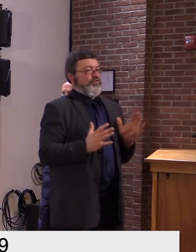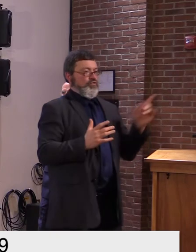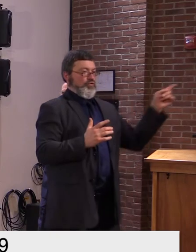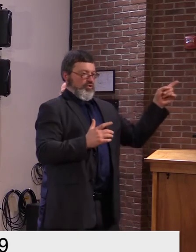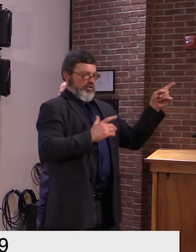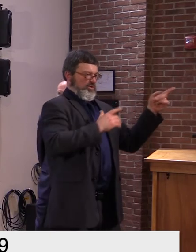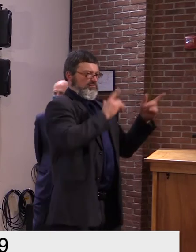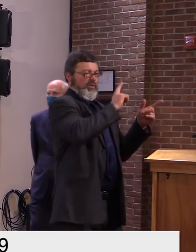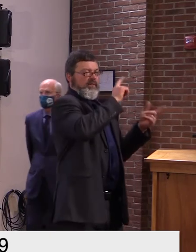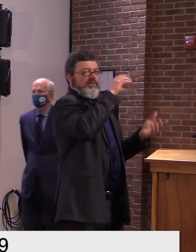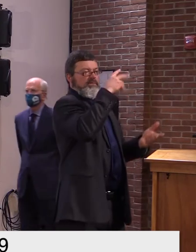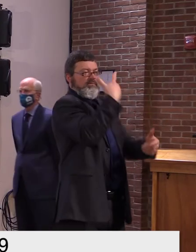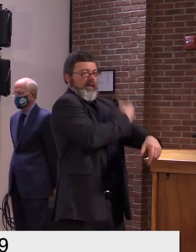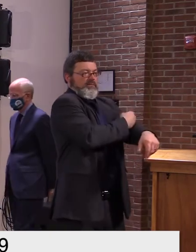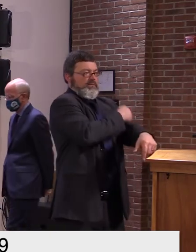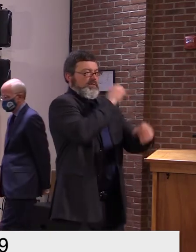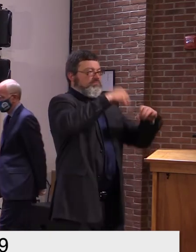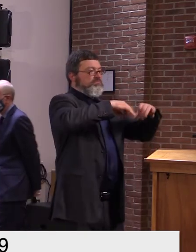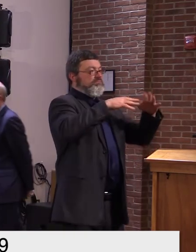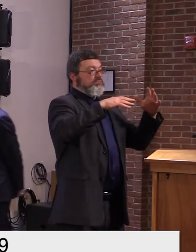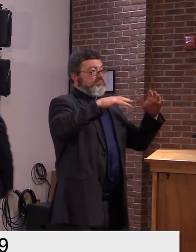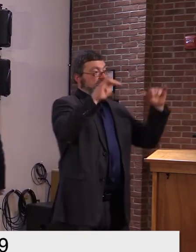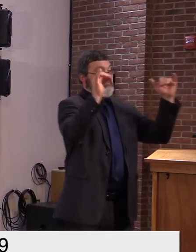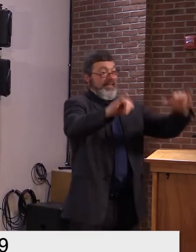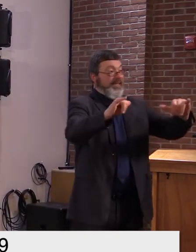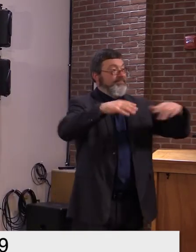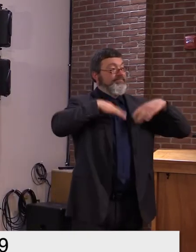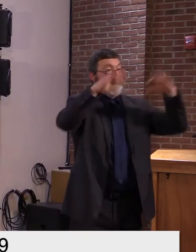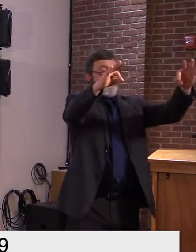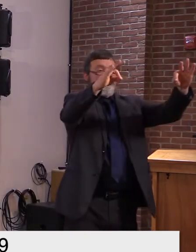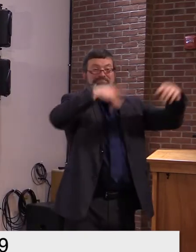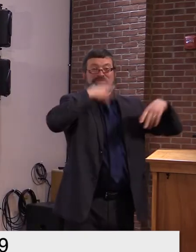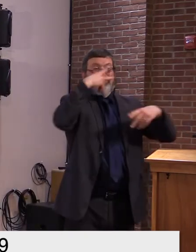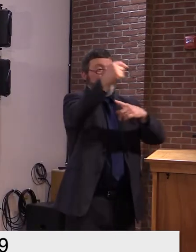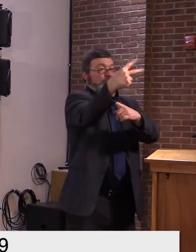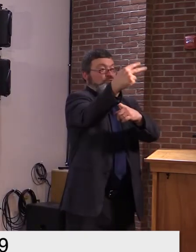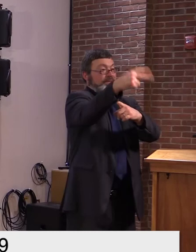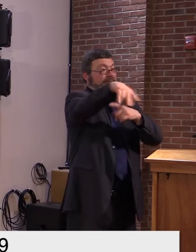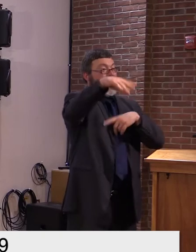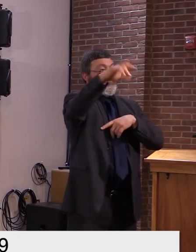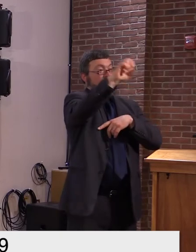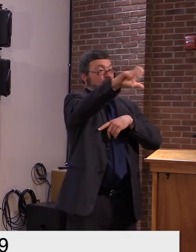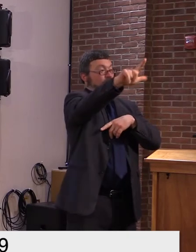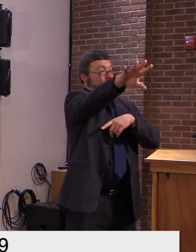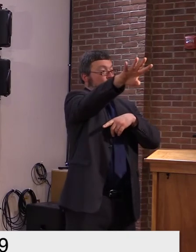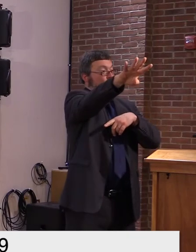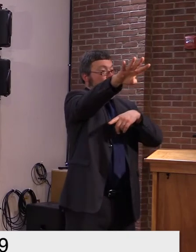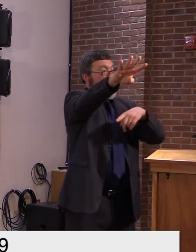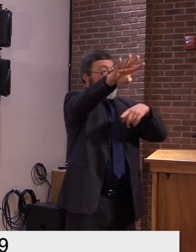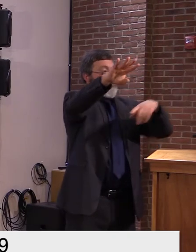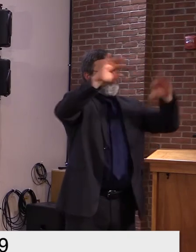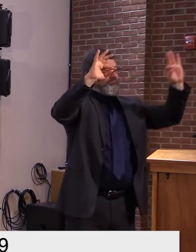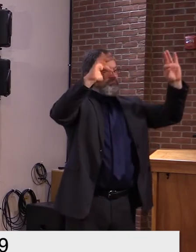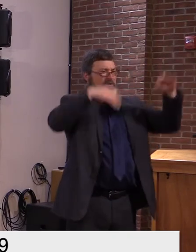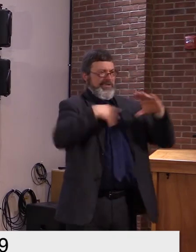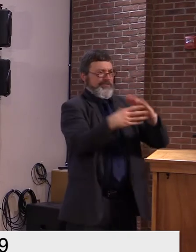that, we'll see you on Thursday, correct? And have more information for you.